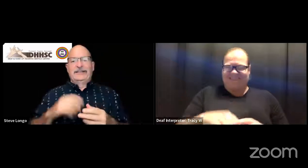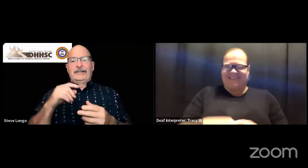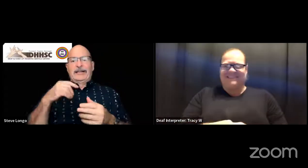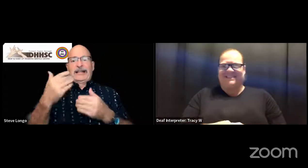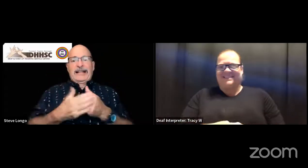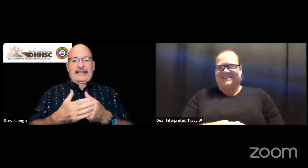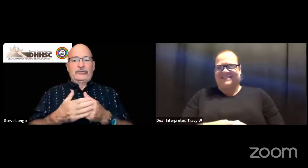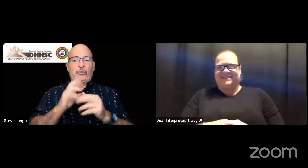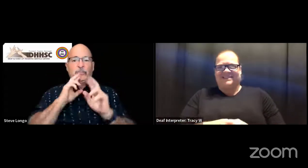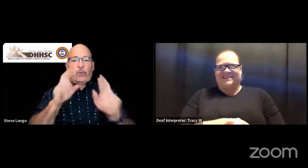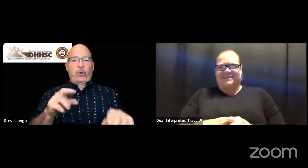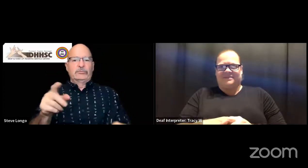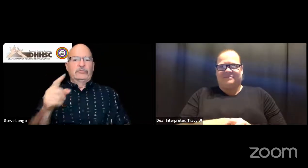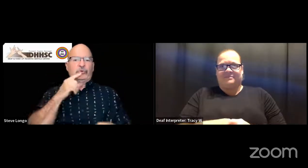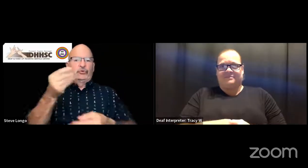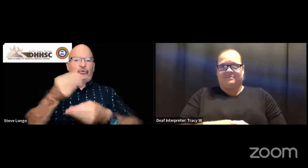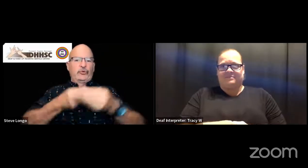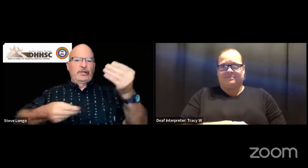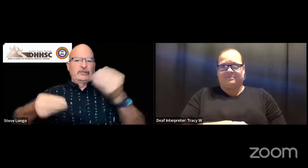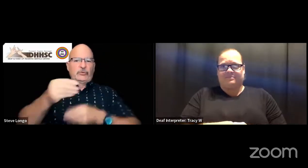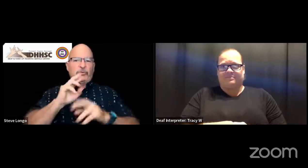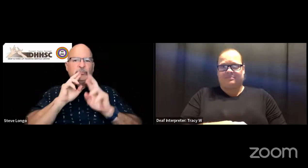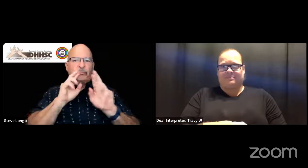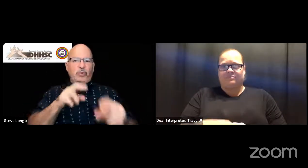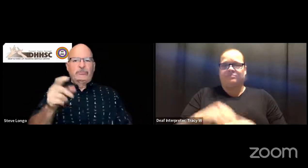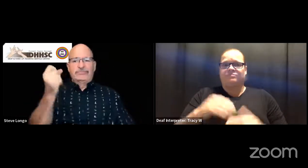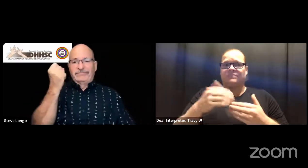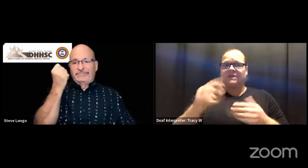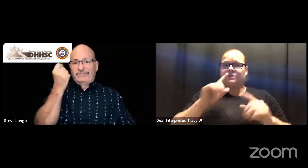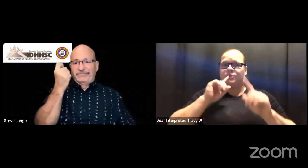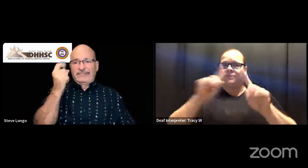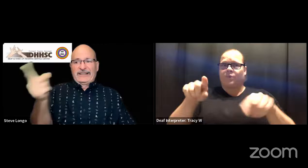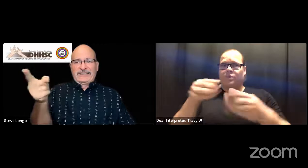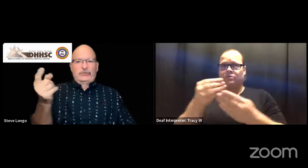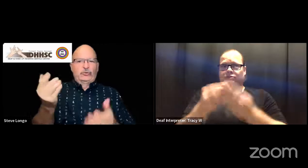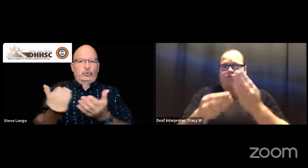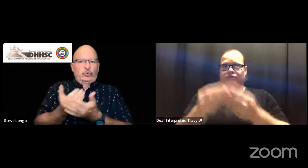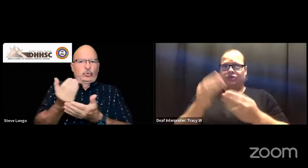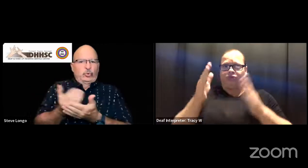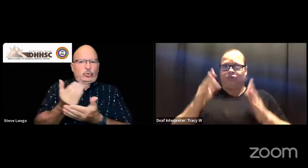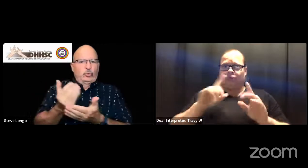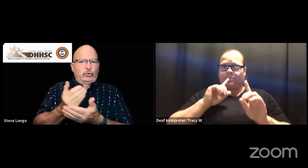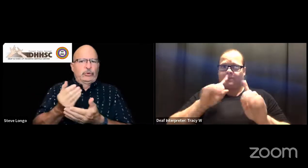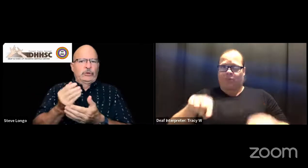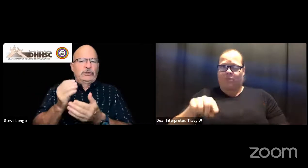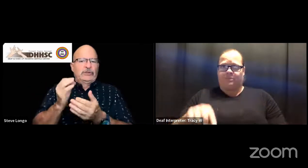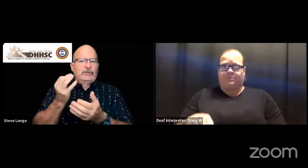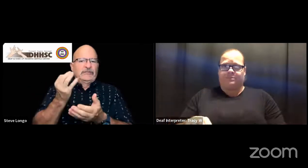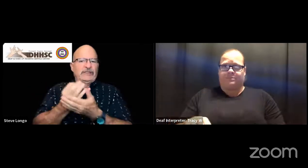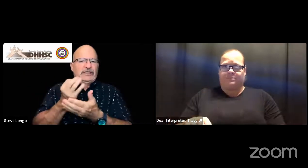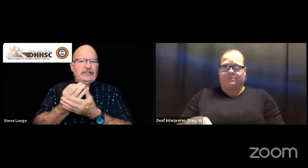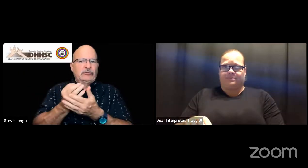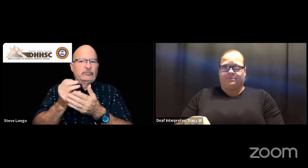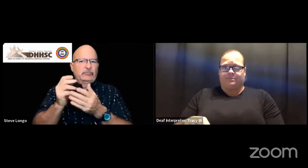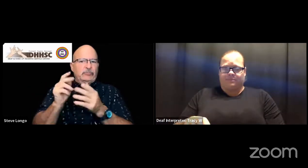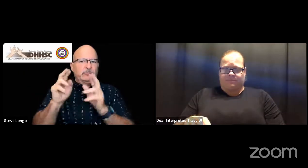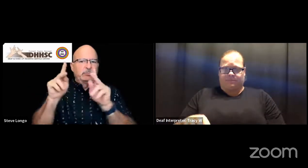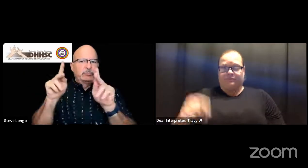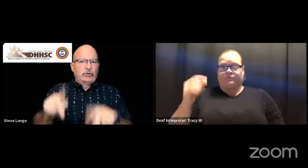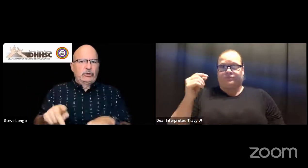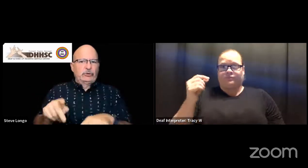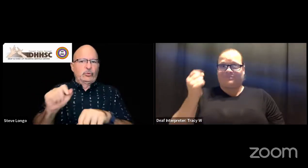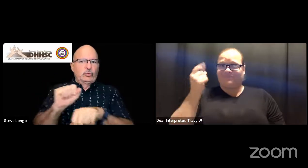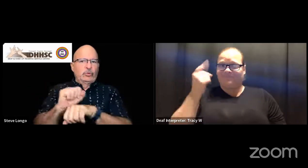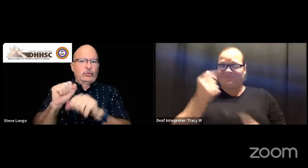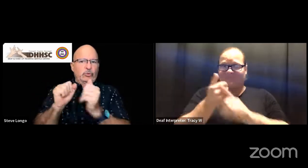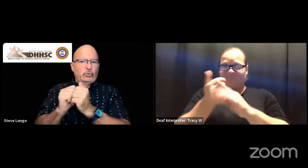and looking forward to that additional involvement. Our next report will be the treasurer's report, and this is actually